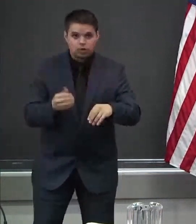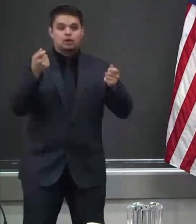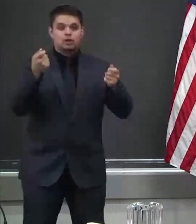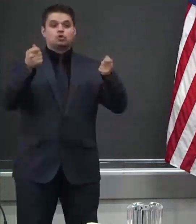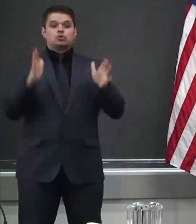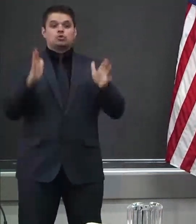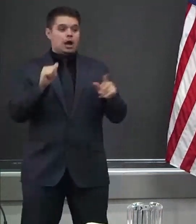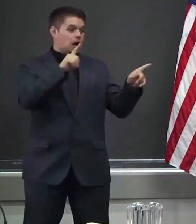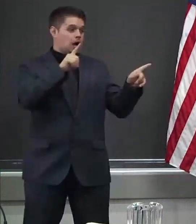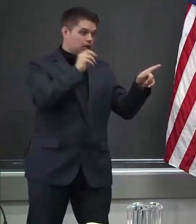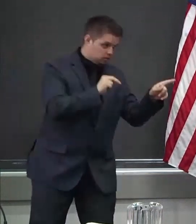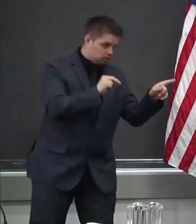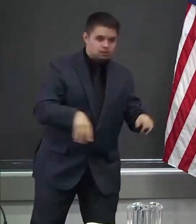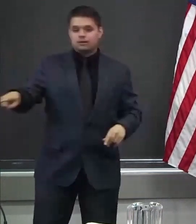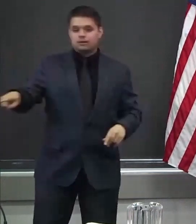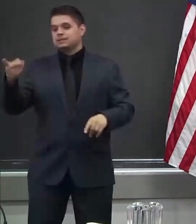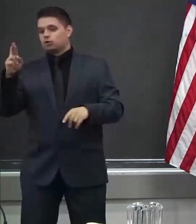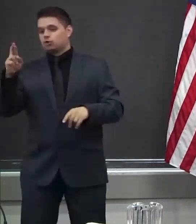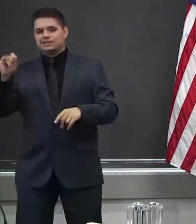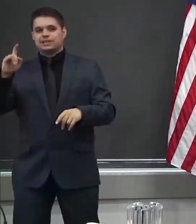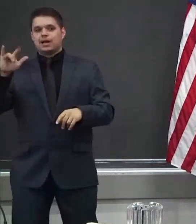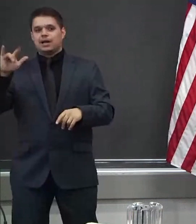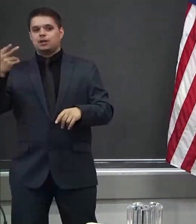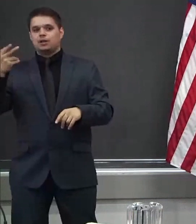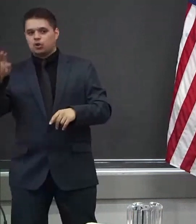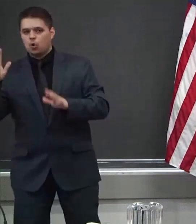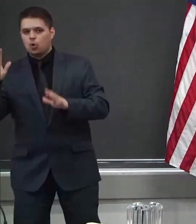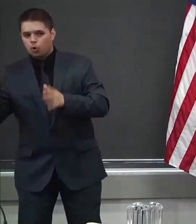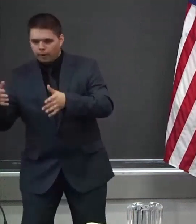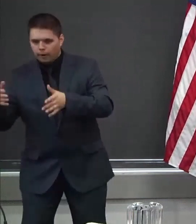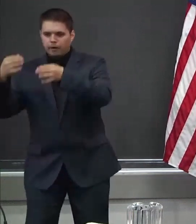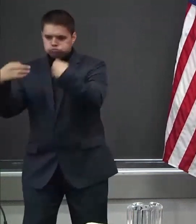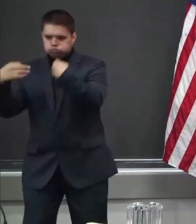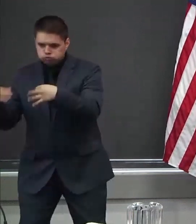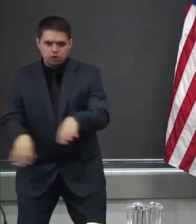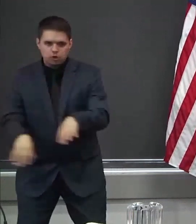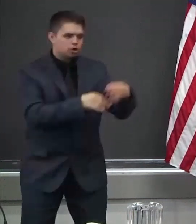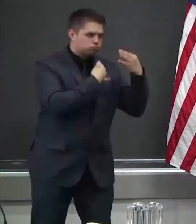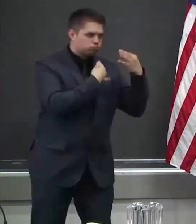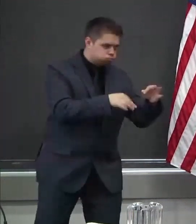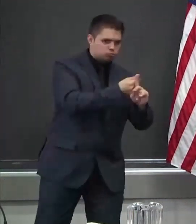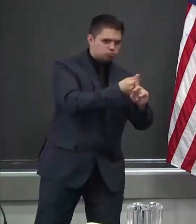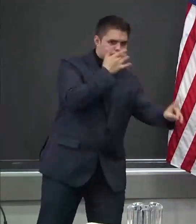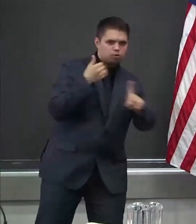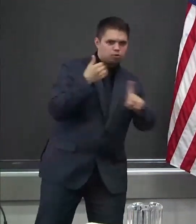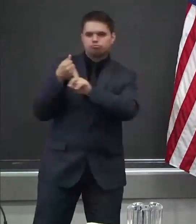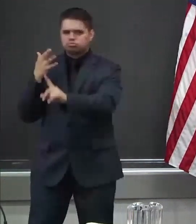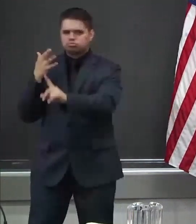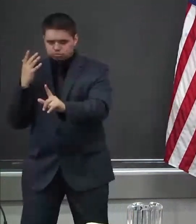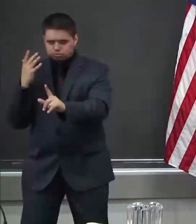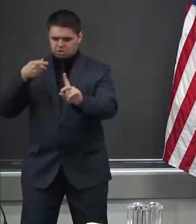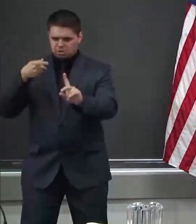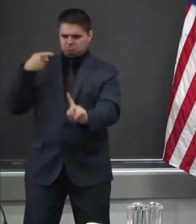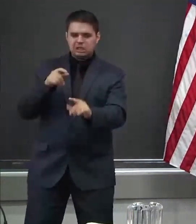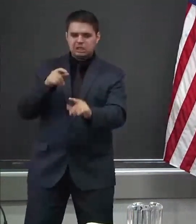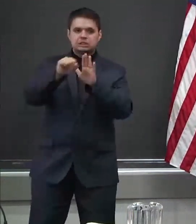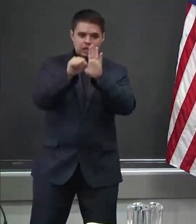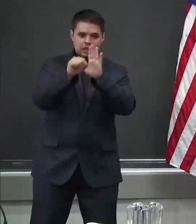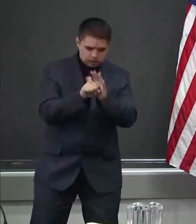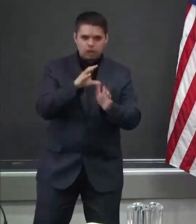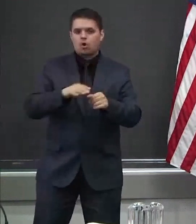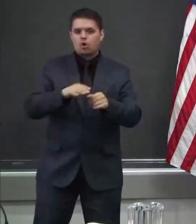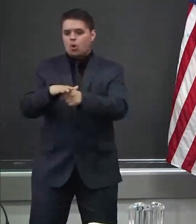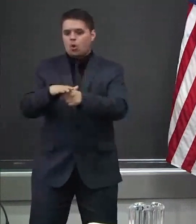Sidelinger will provide some more background about how local and state public health professionals are collaborating to address